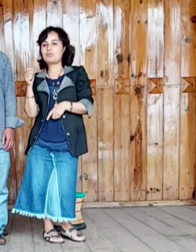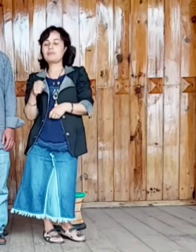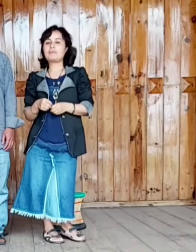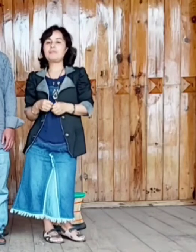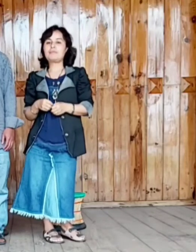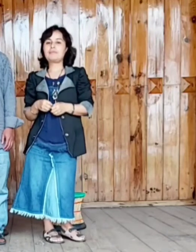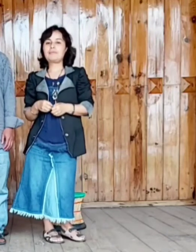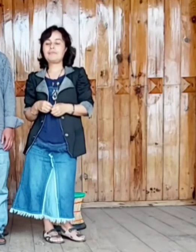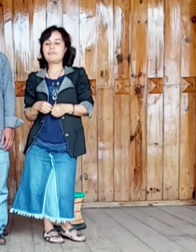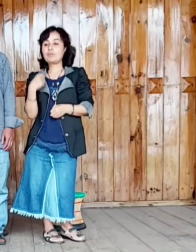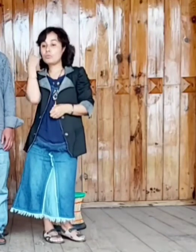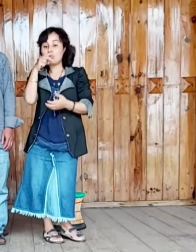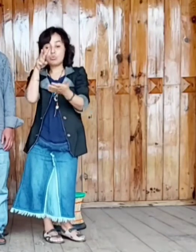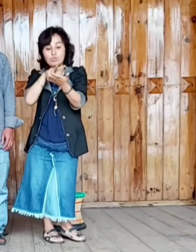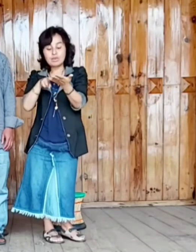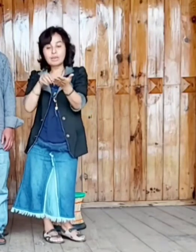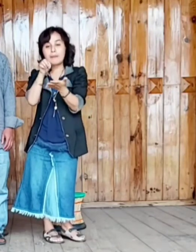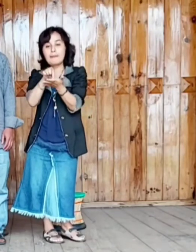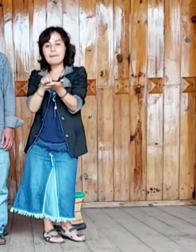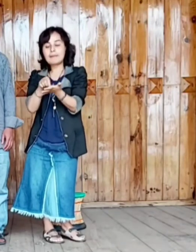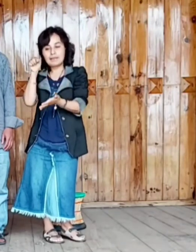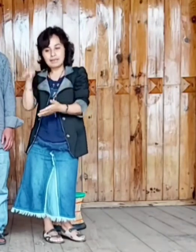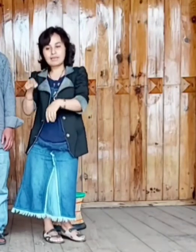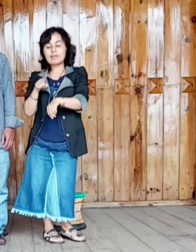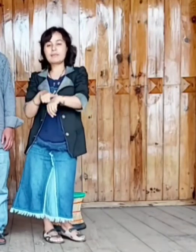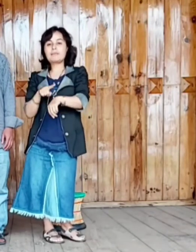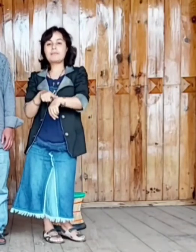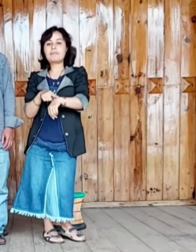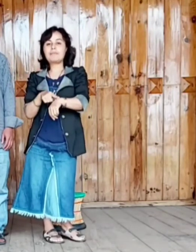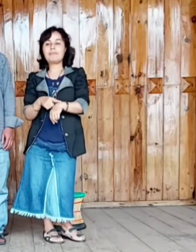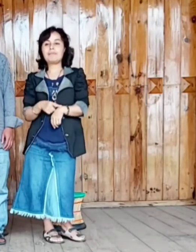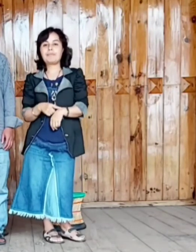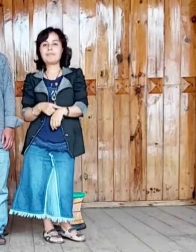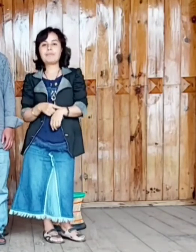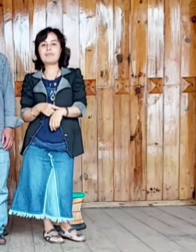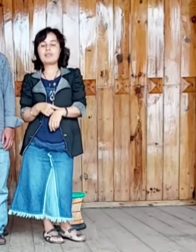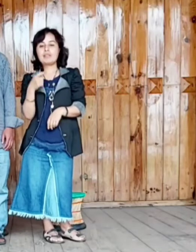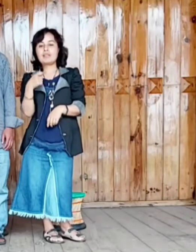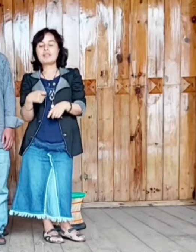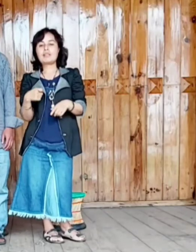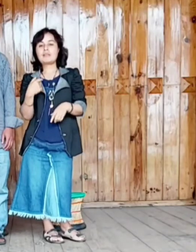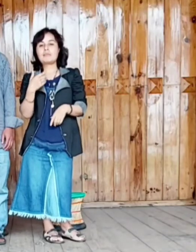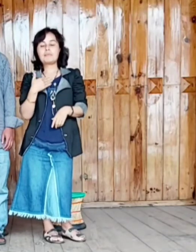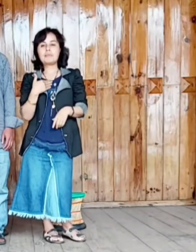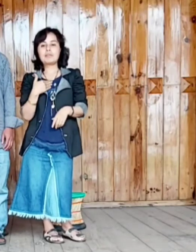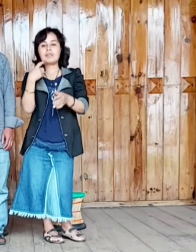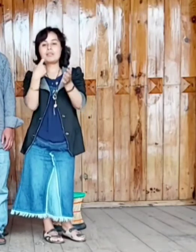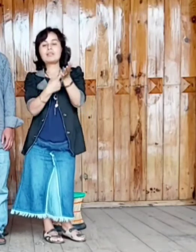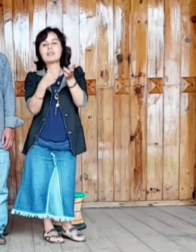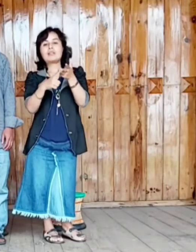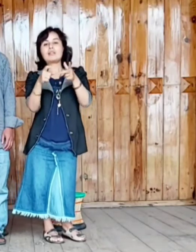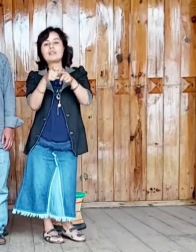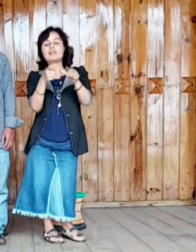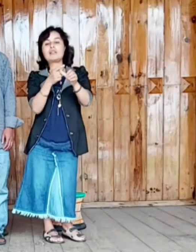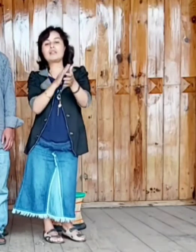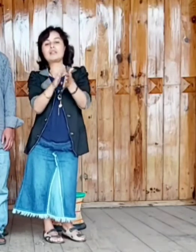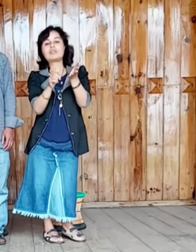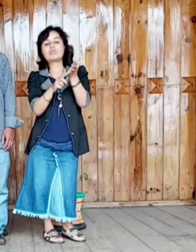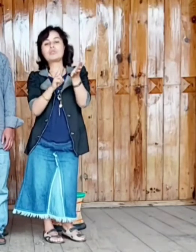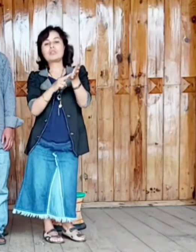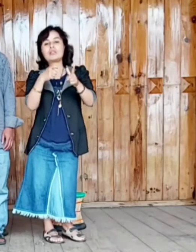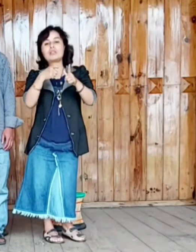ba puli ya ka Braille hakani Kharpor but I kong Ridahun Khriam I